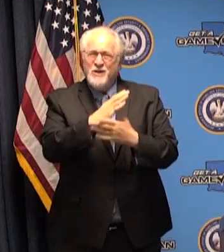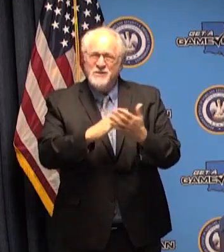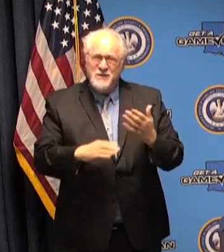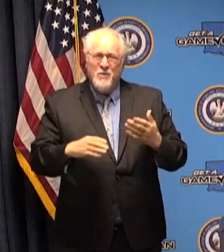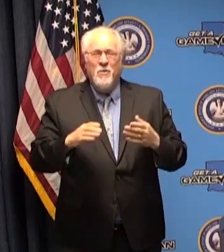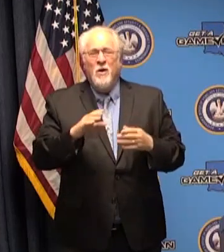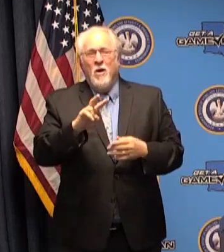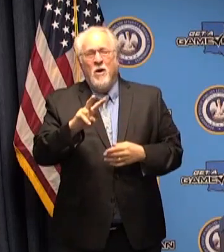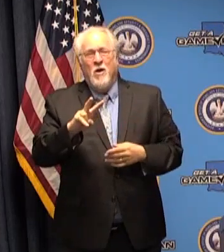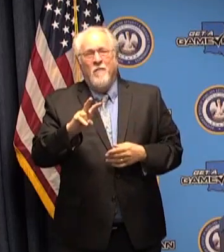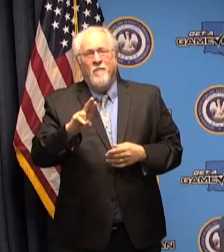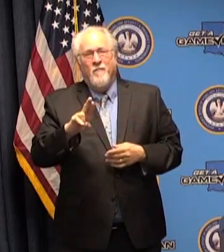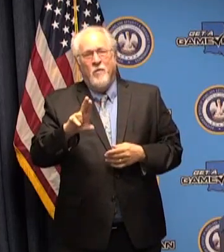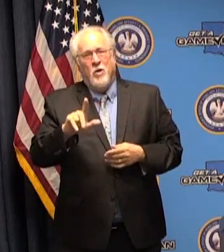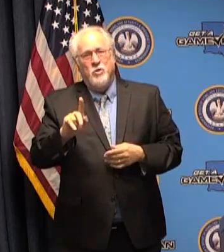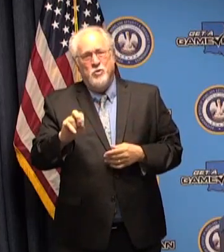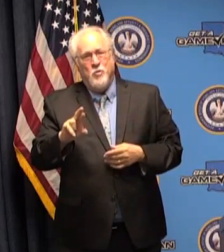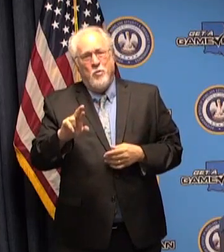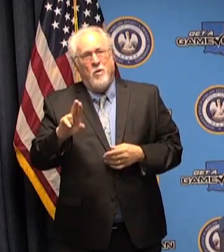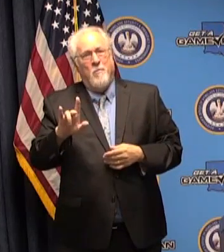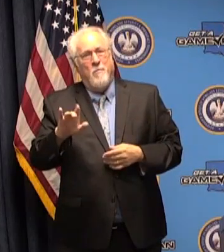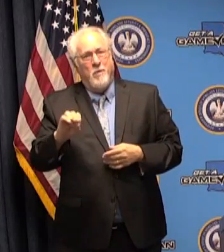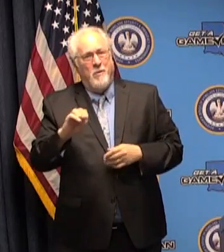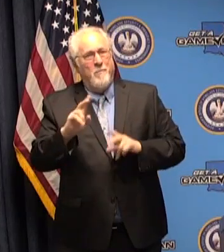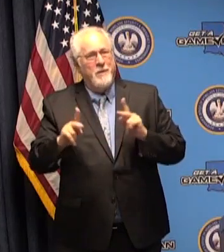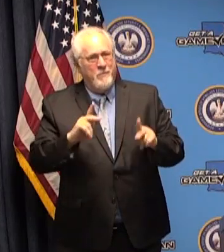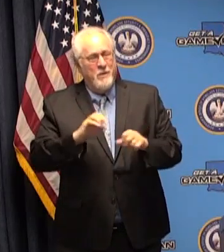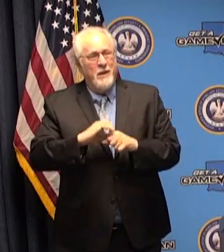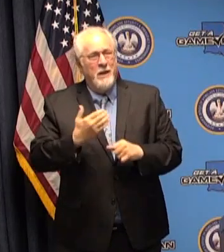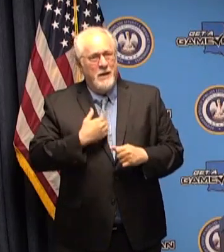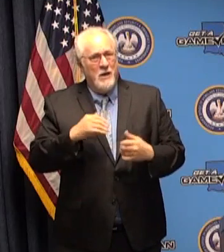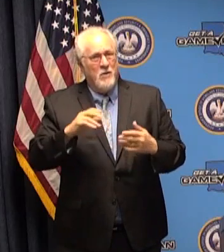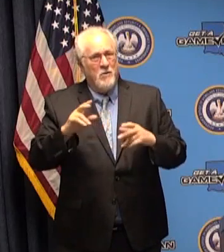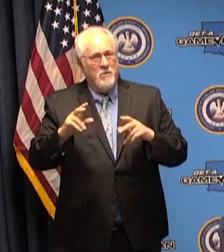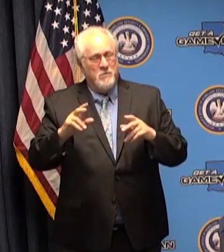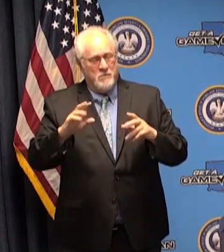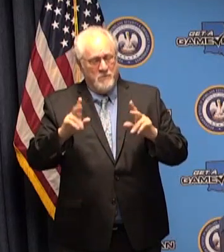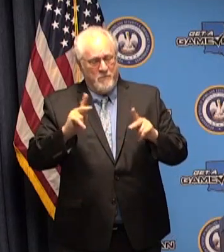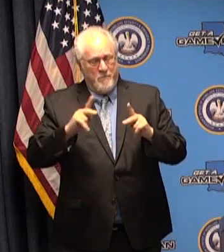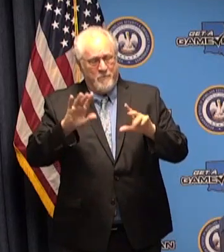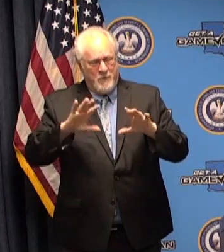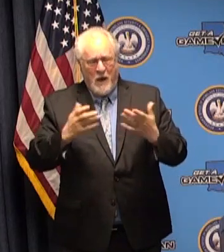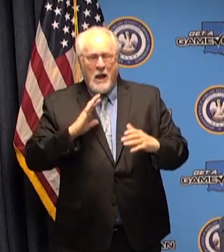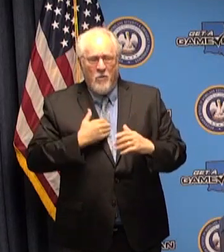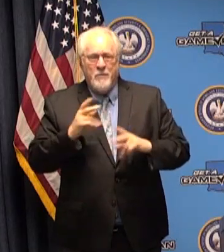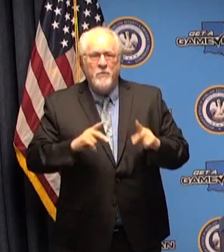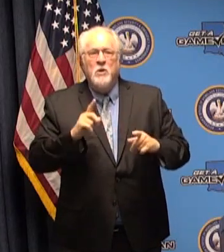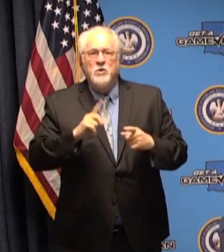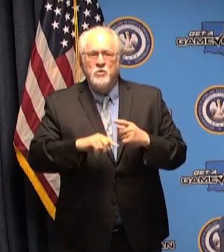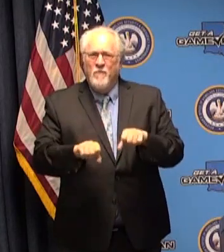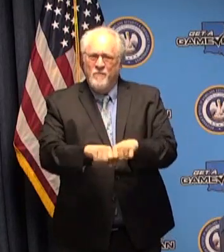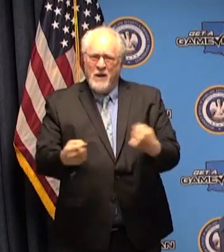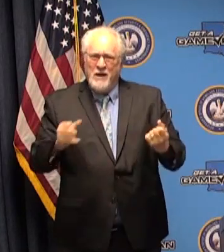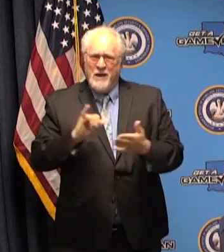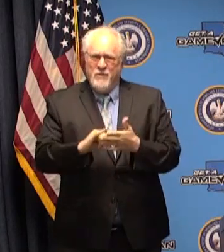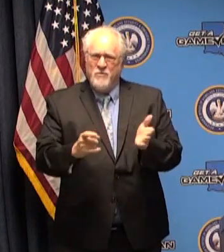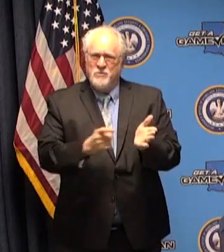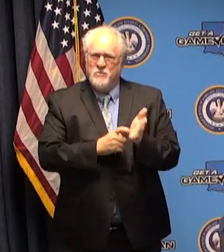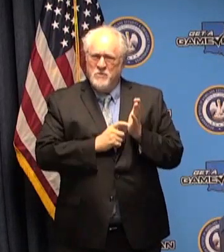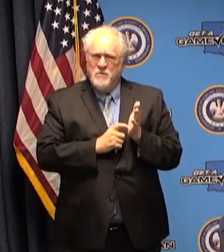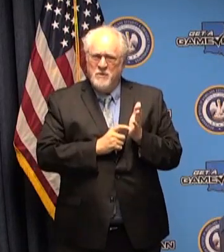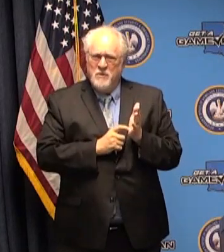the most vulnerable people in our populations, in our citizenry, I should say, to violate those